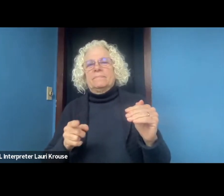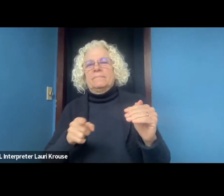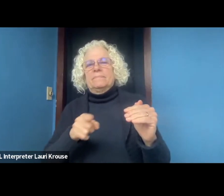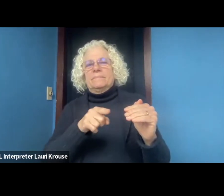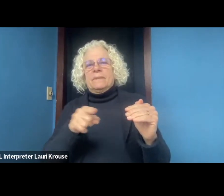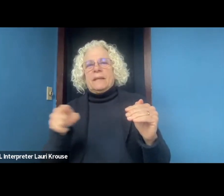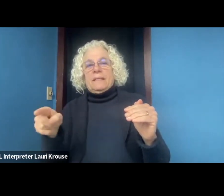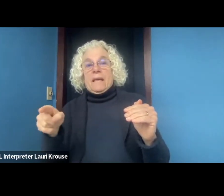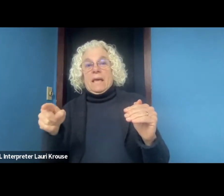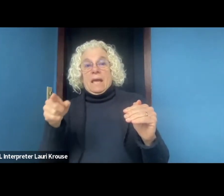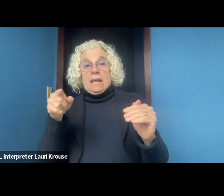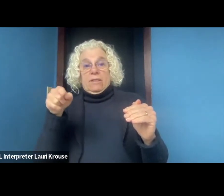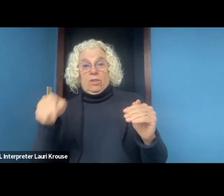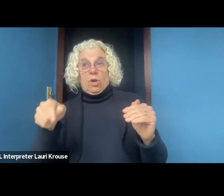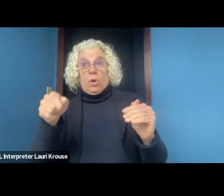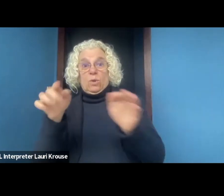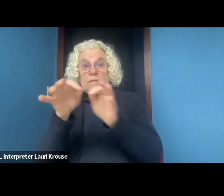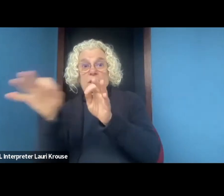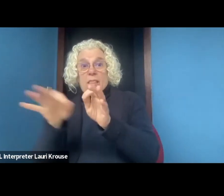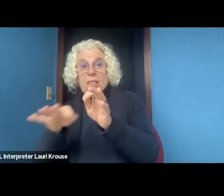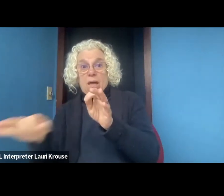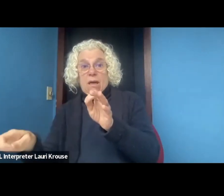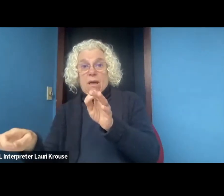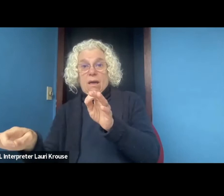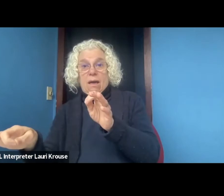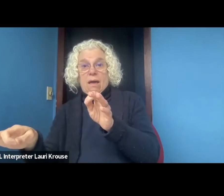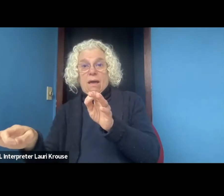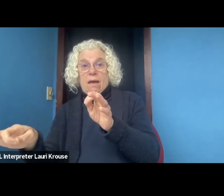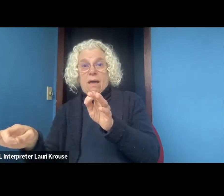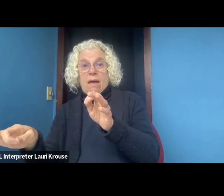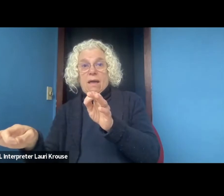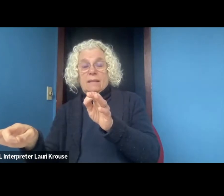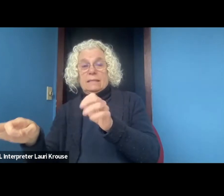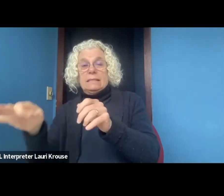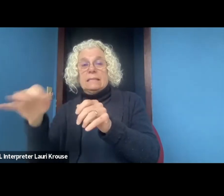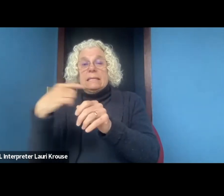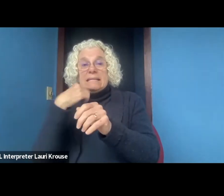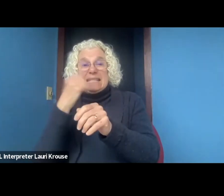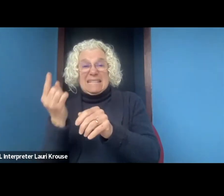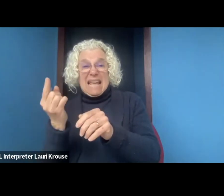speak it or try to sing it? Or is someone using rapid? Oh, Alberto, thank you.